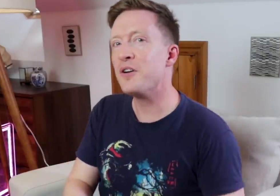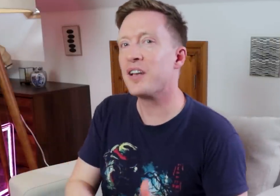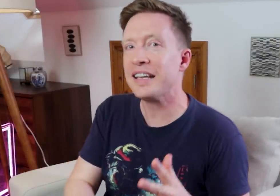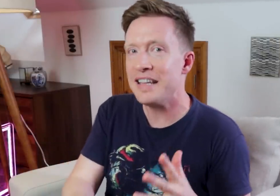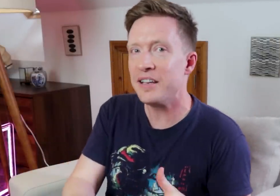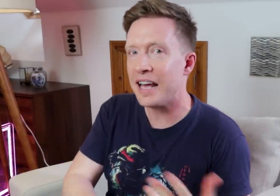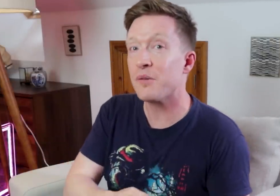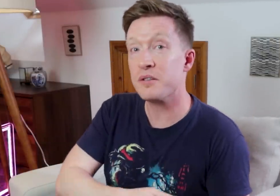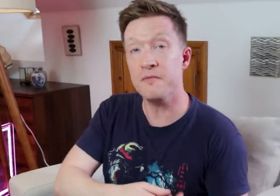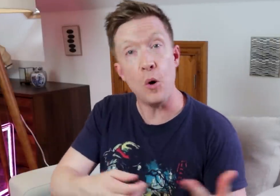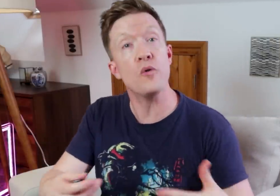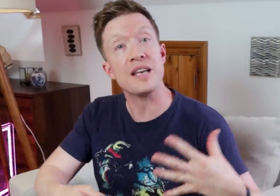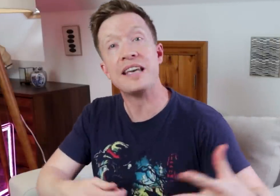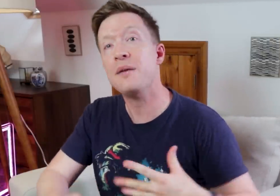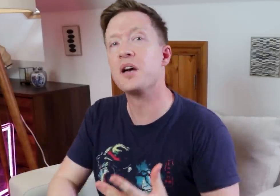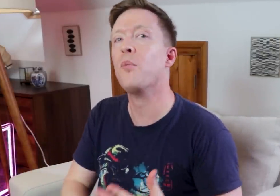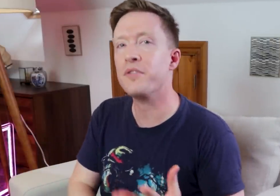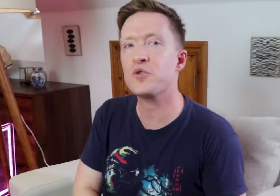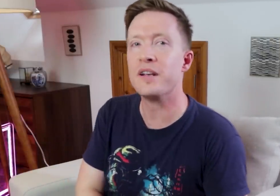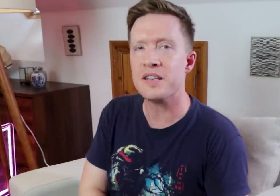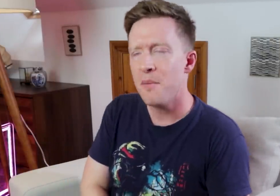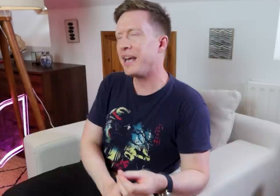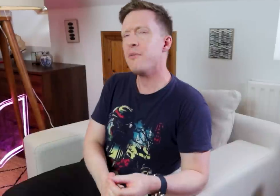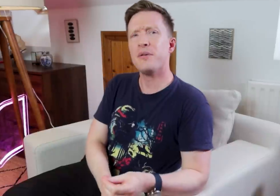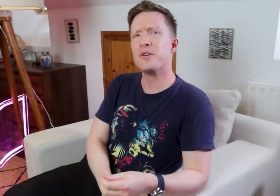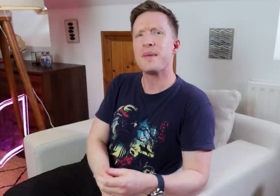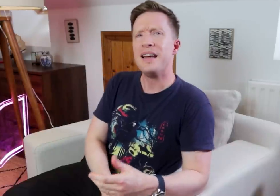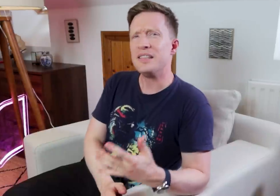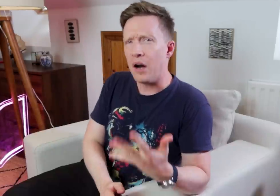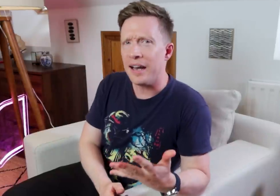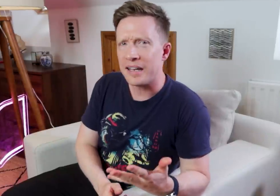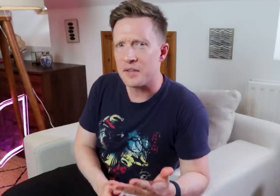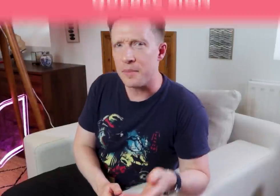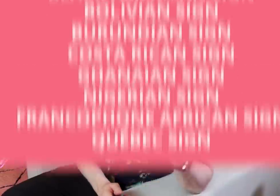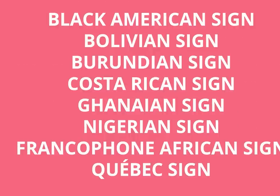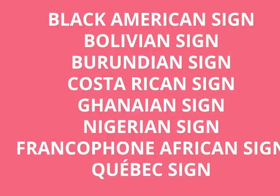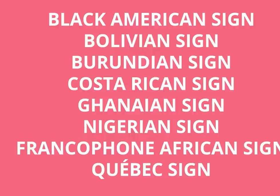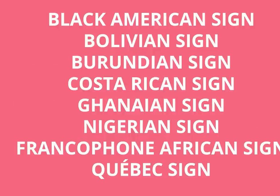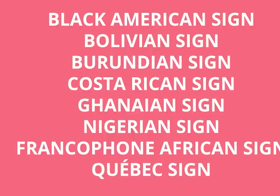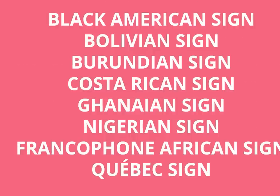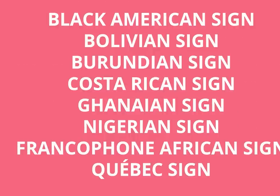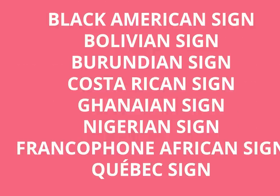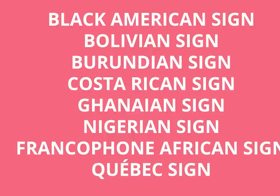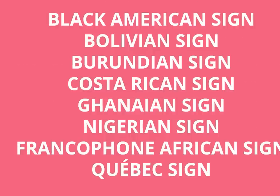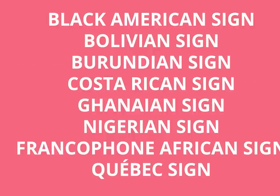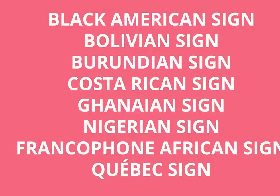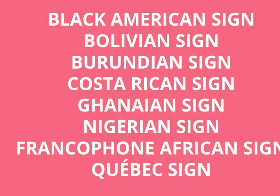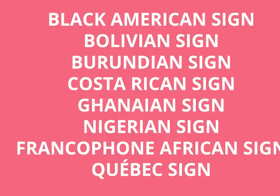much like a living language that evolves and keeps up with the trends. But how about those dialects though? Check this out. These are just some of the